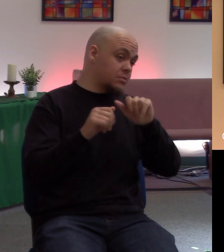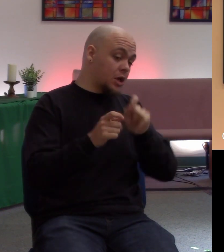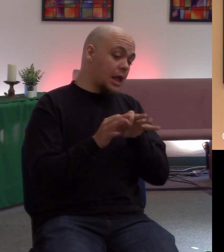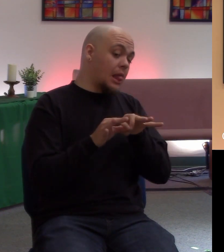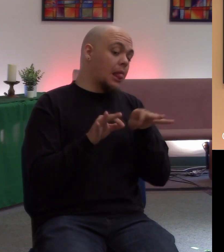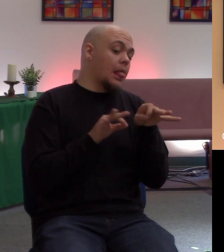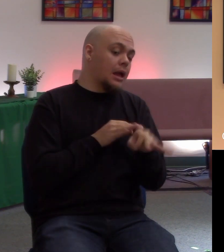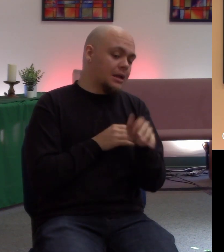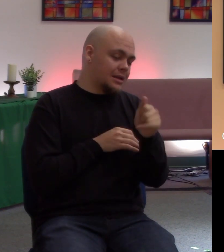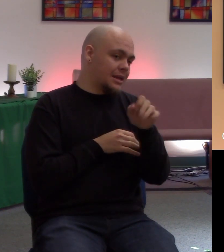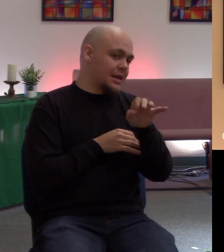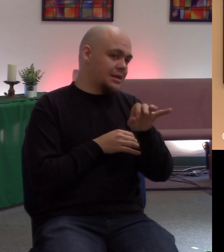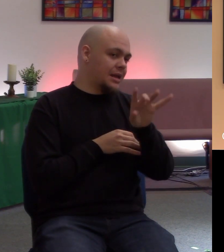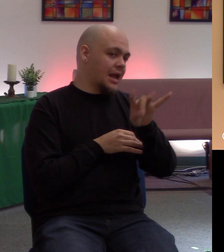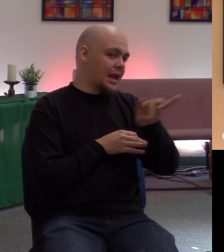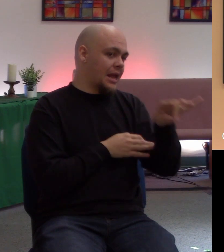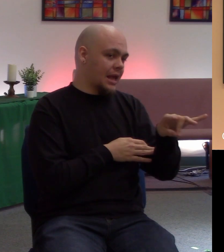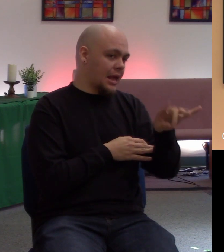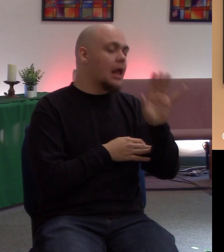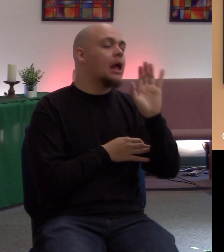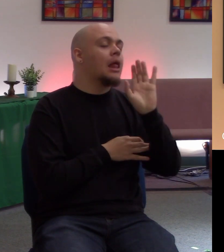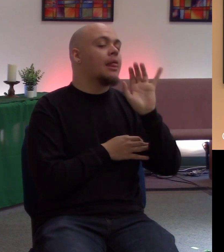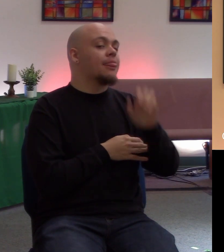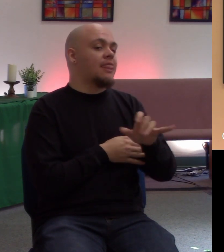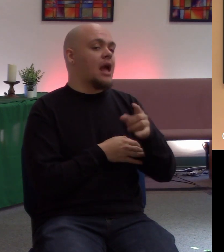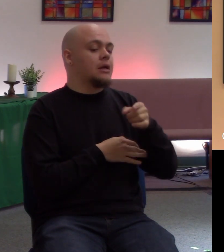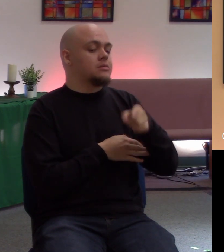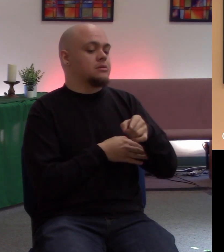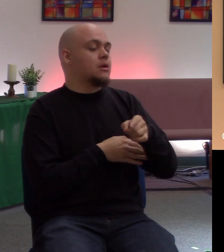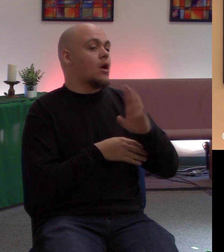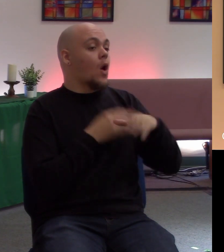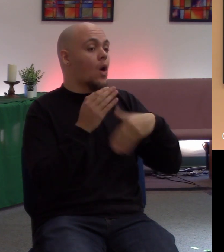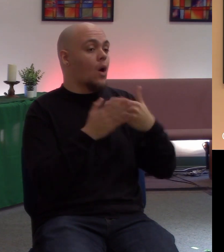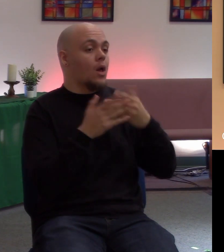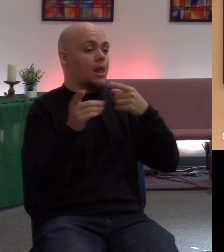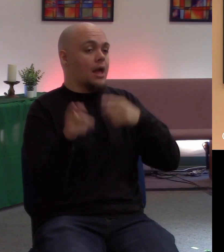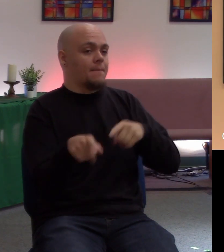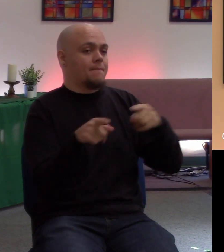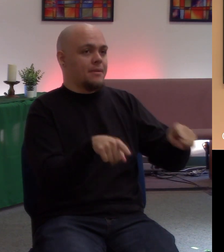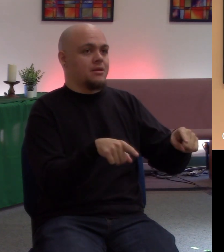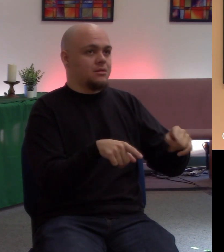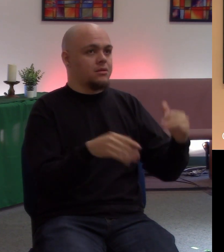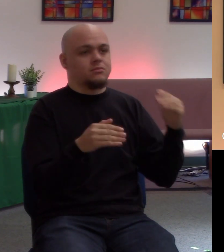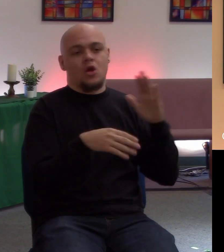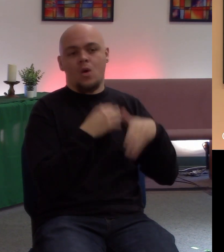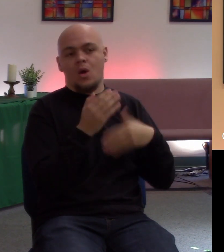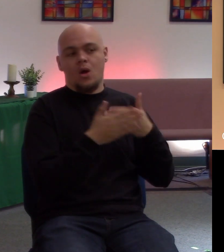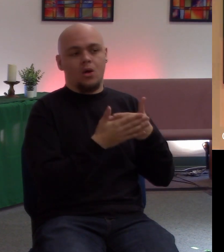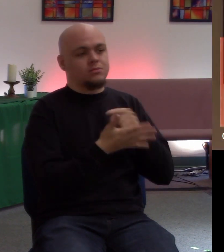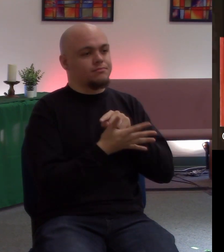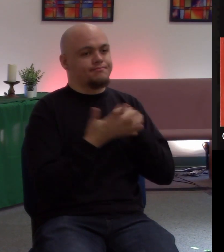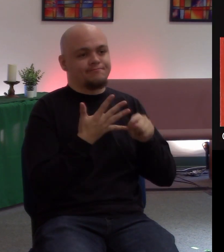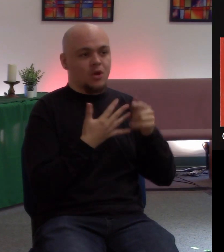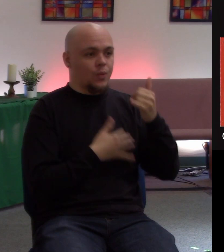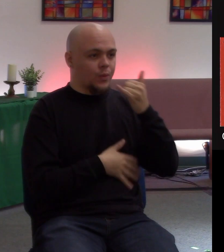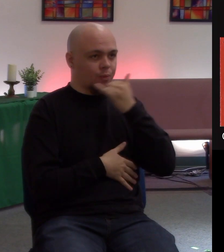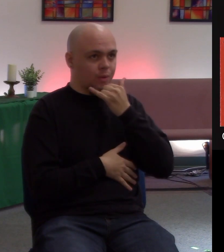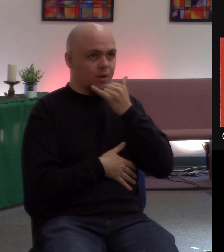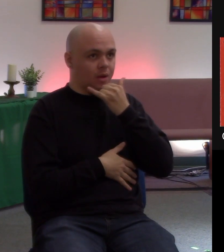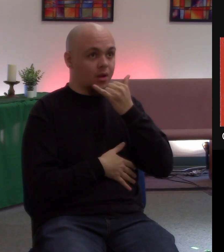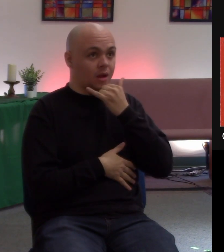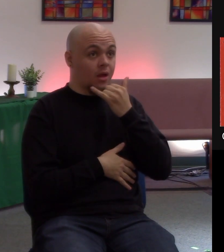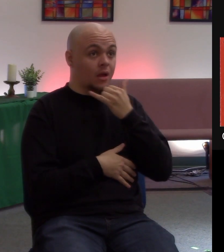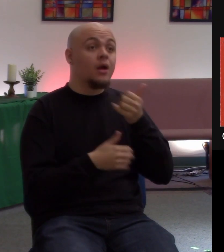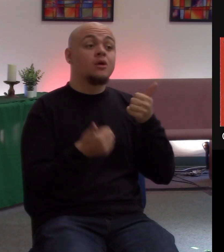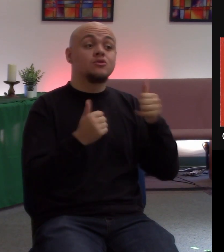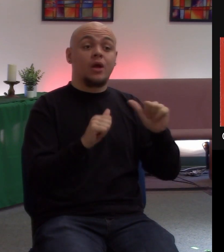rapture to 1988 instead of the end of the world. And that, that's when it was all going to happen. Equally wrong, but not